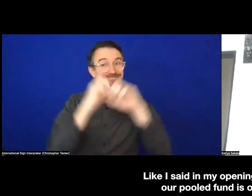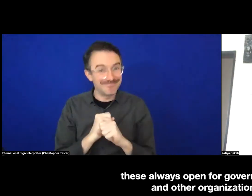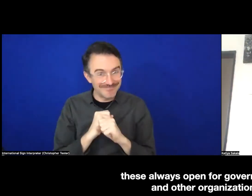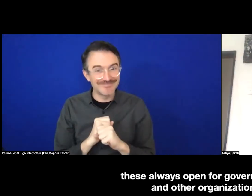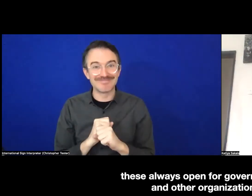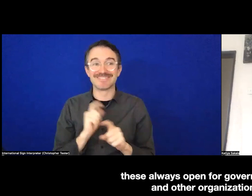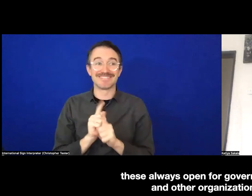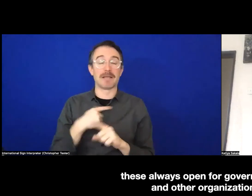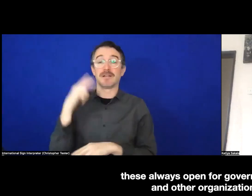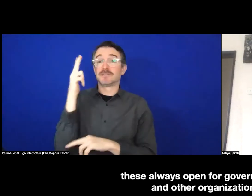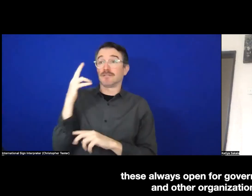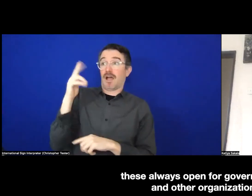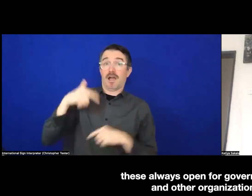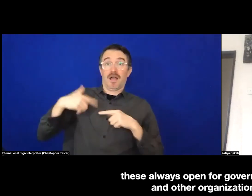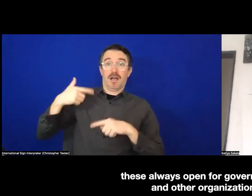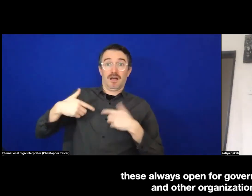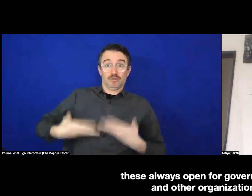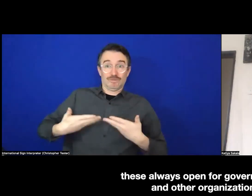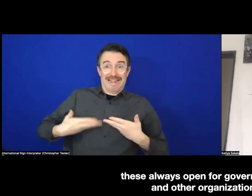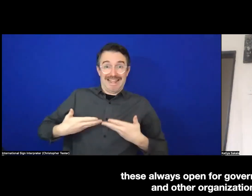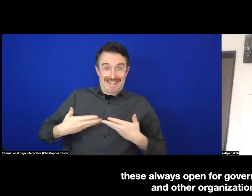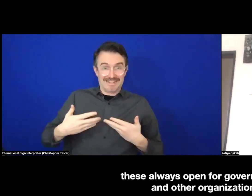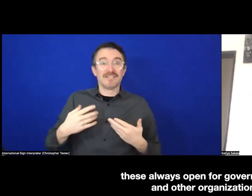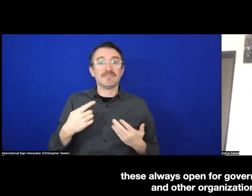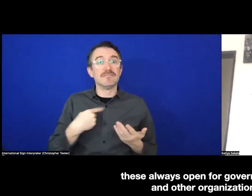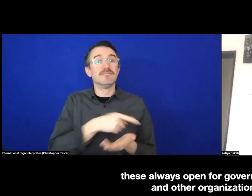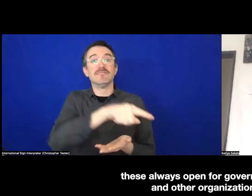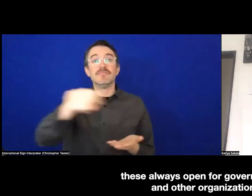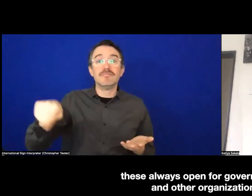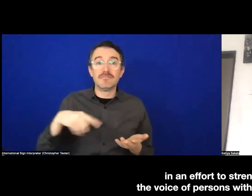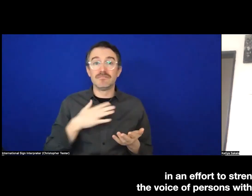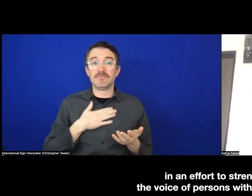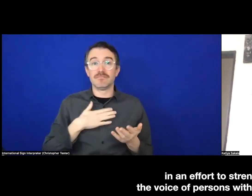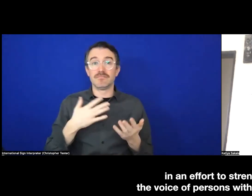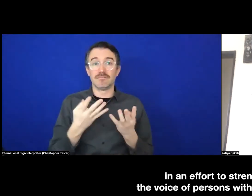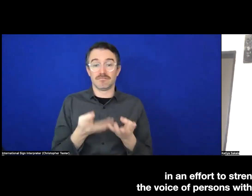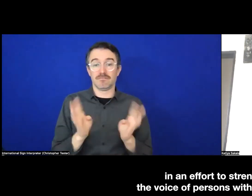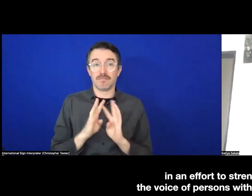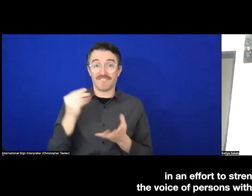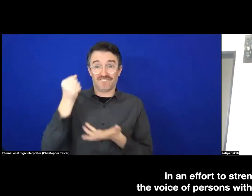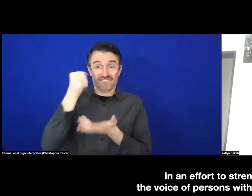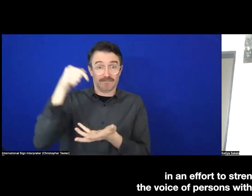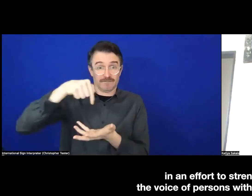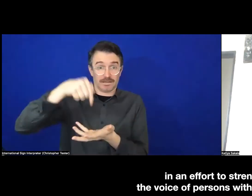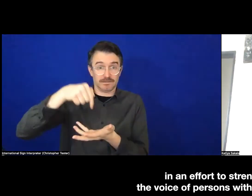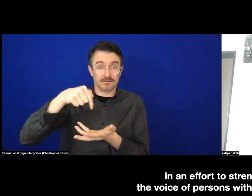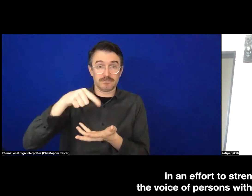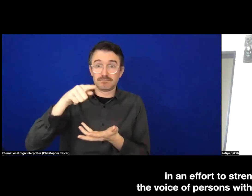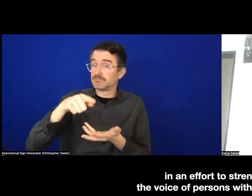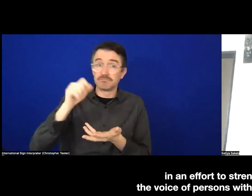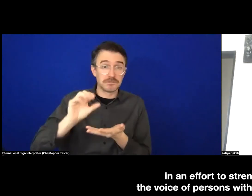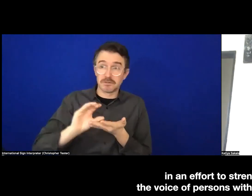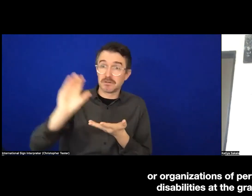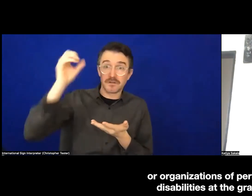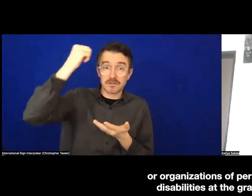is always open for governments, donors, and other organizations to join in an effort to strengthen the voice